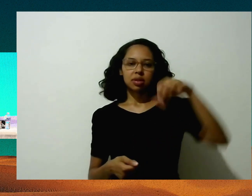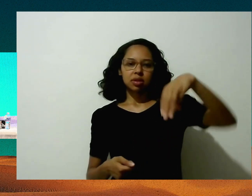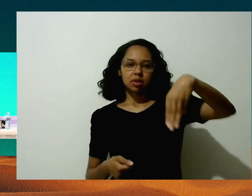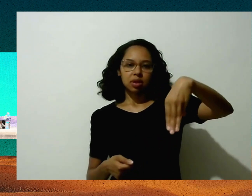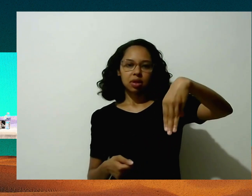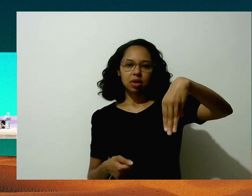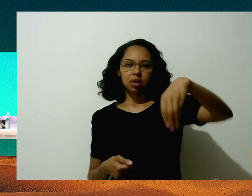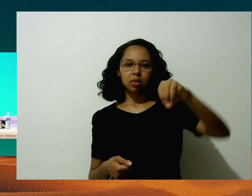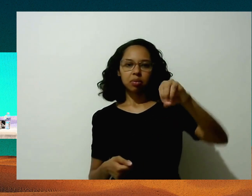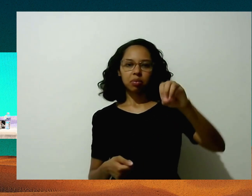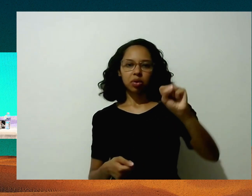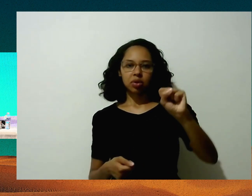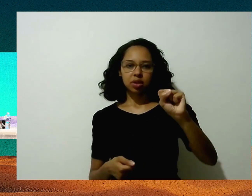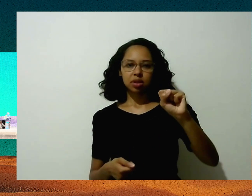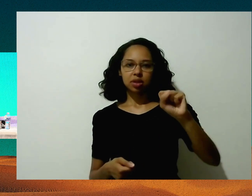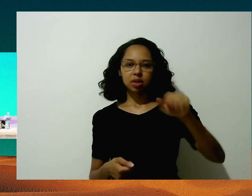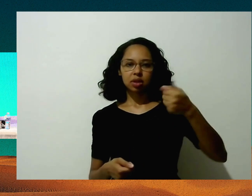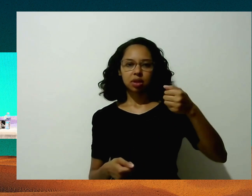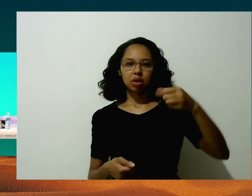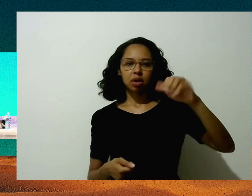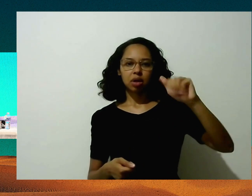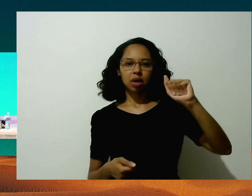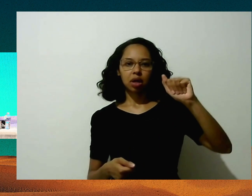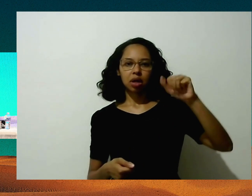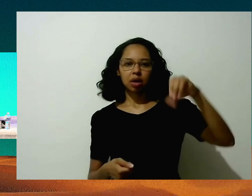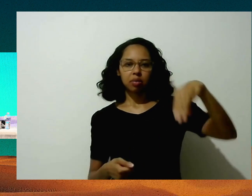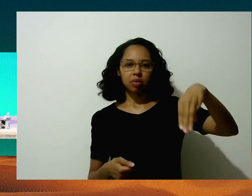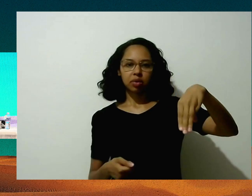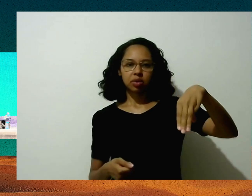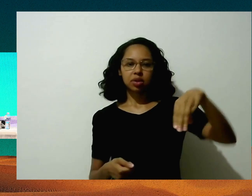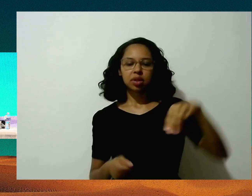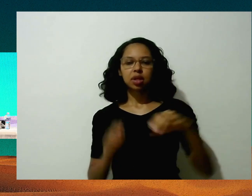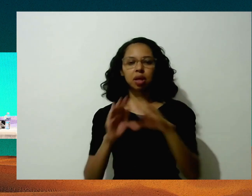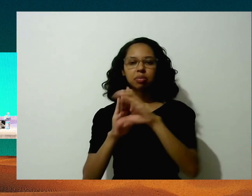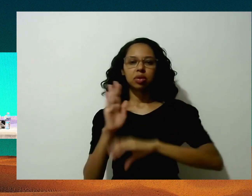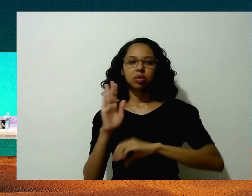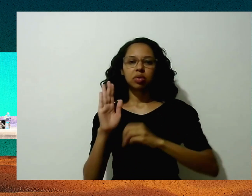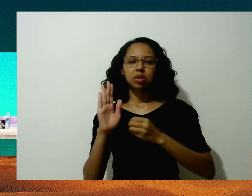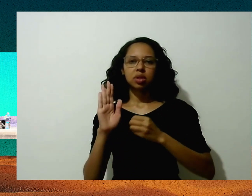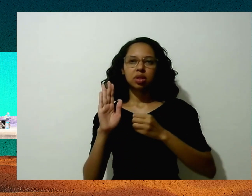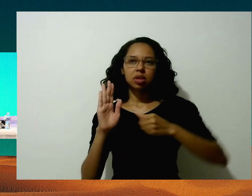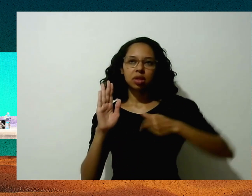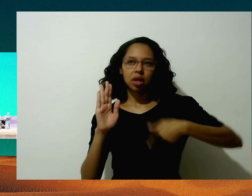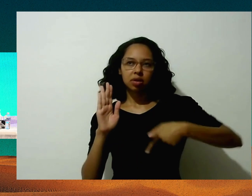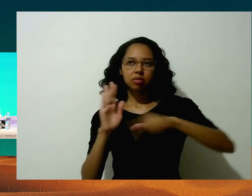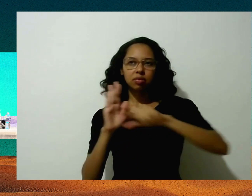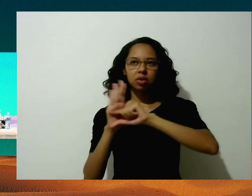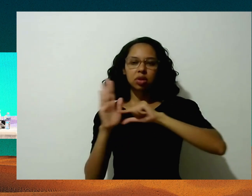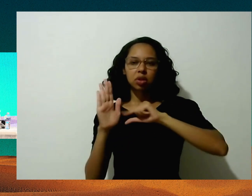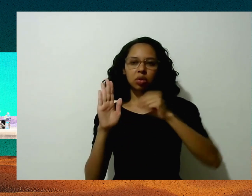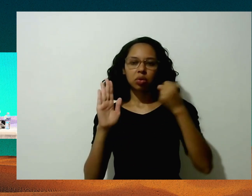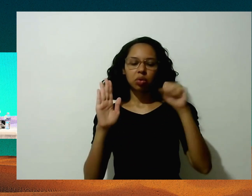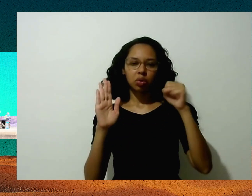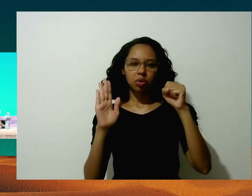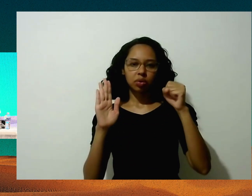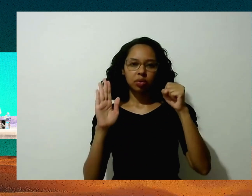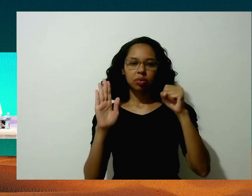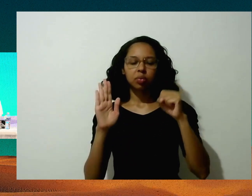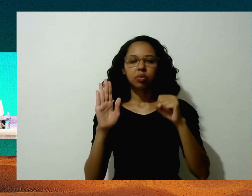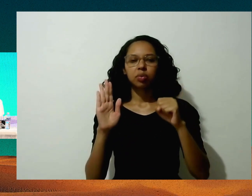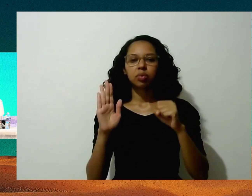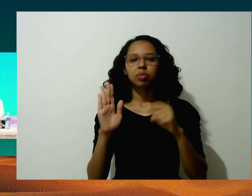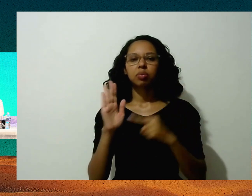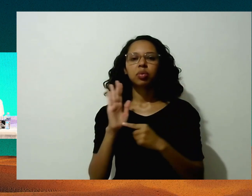versículo 7 e 8, né? Amós 7 e 8. In Amos 7 and 8, Os adolescentes